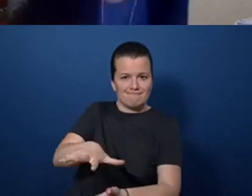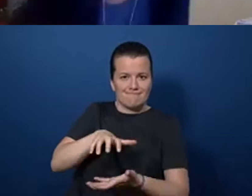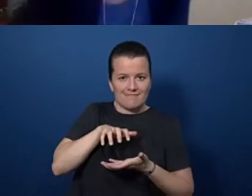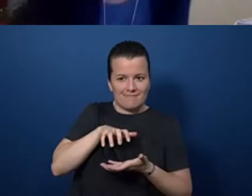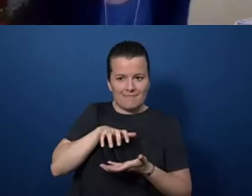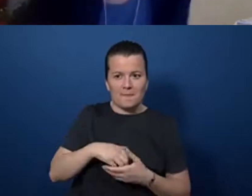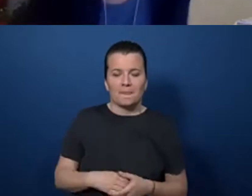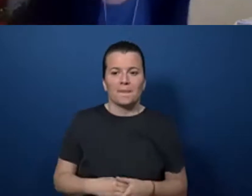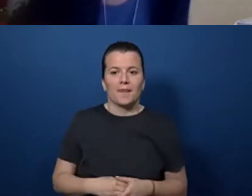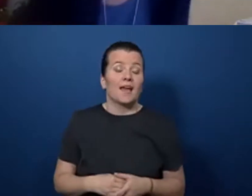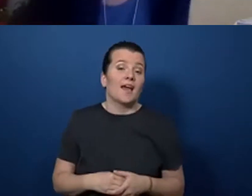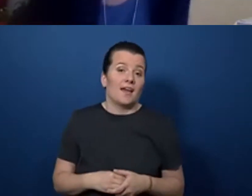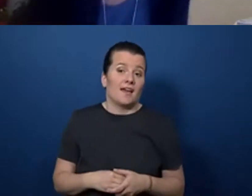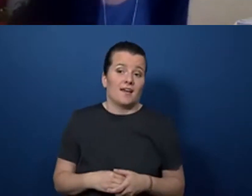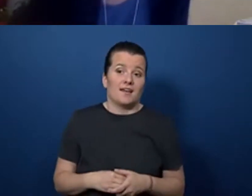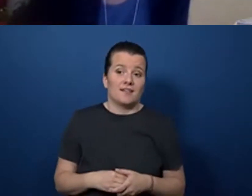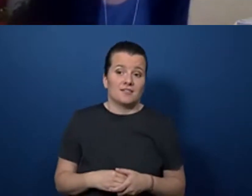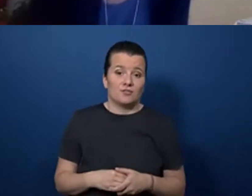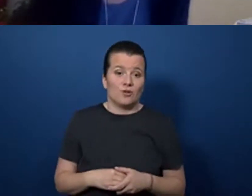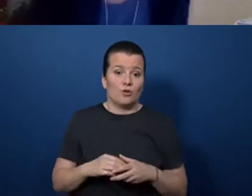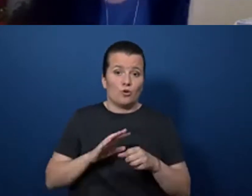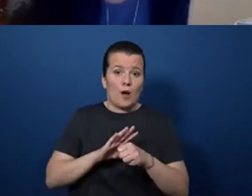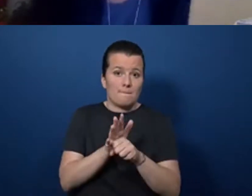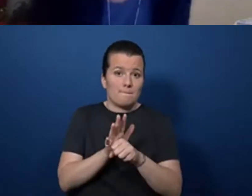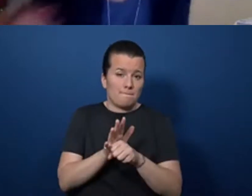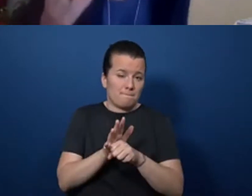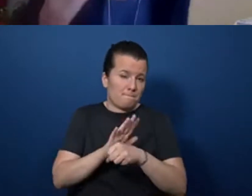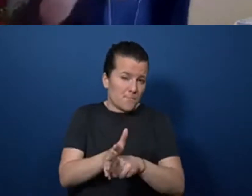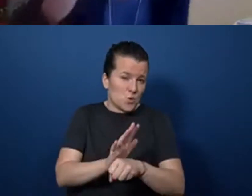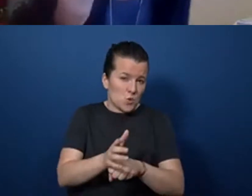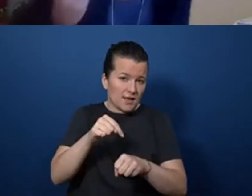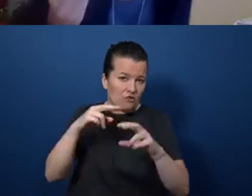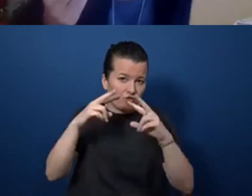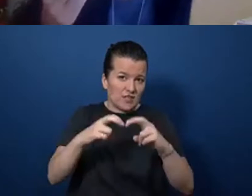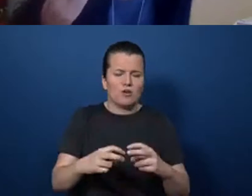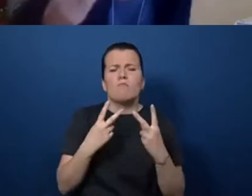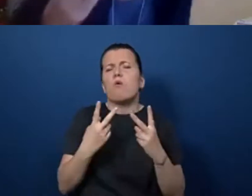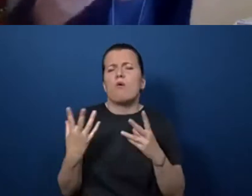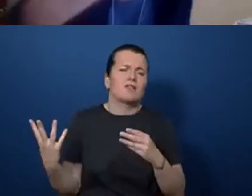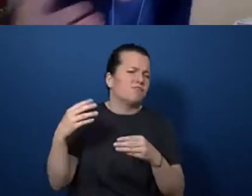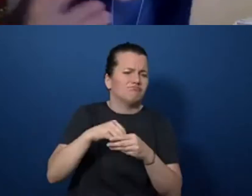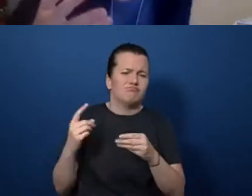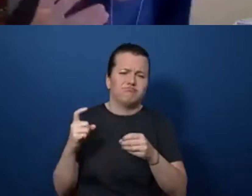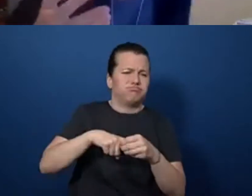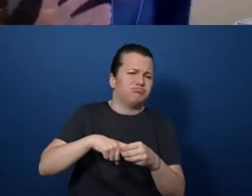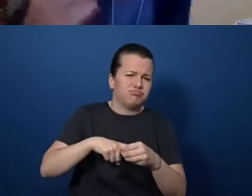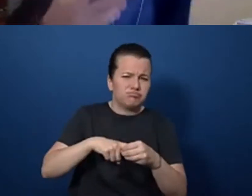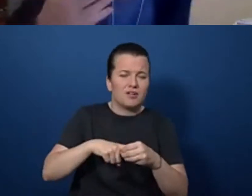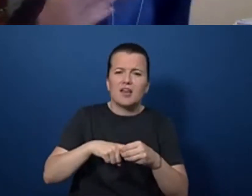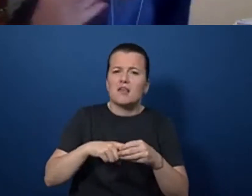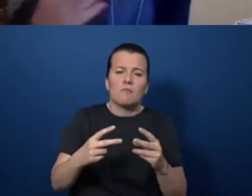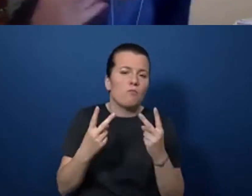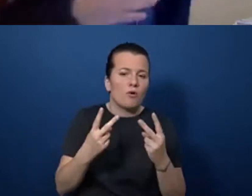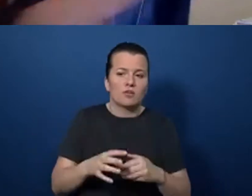important that research on bullying is inclusive and participatory, because it needs to involve handing,